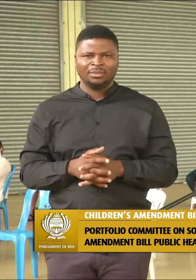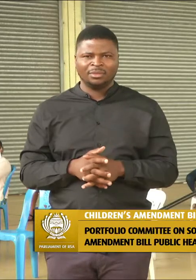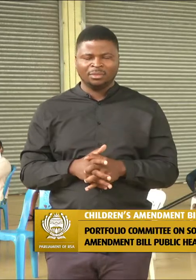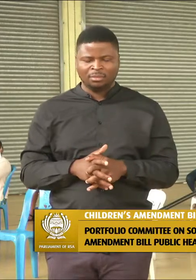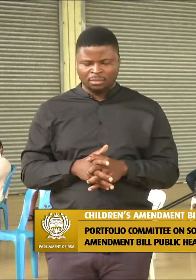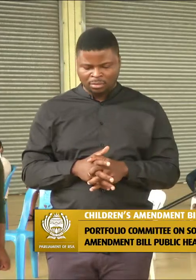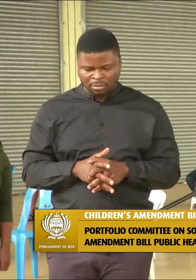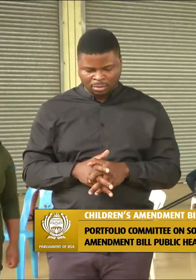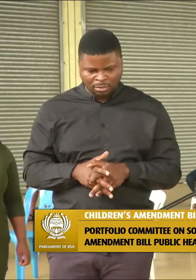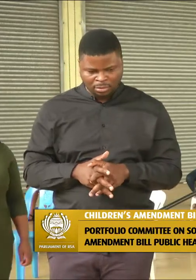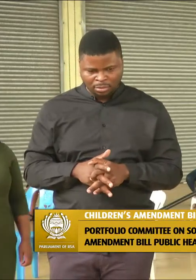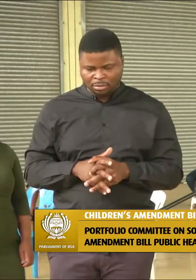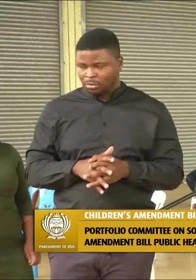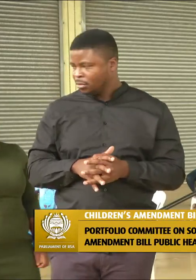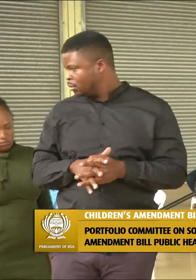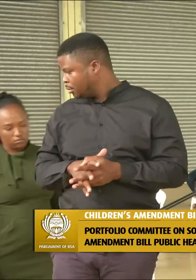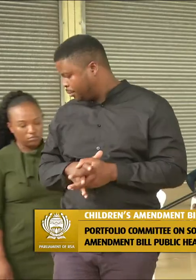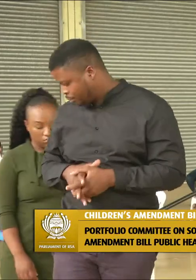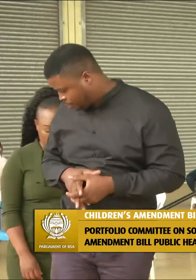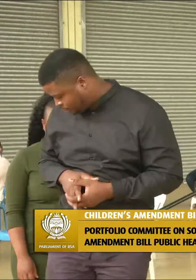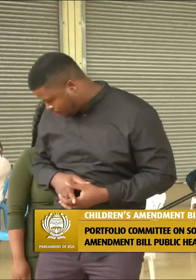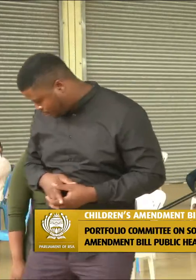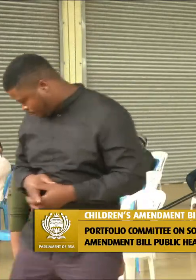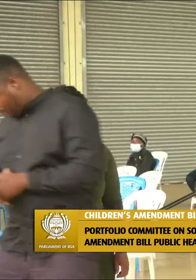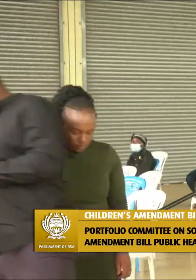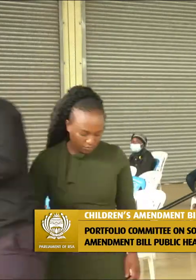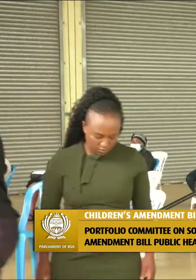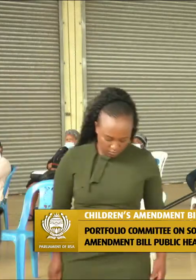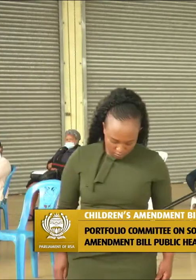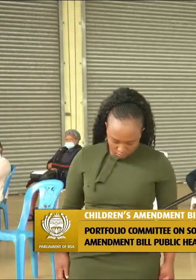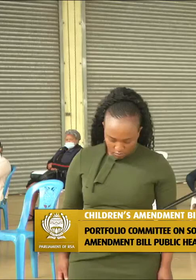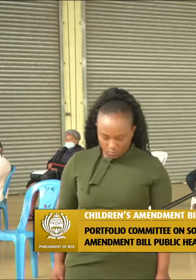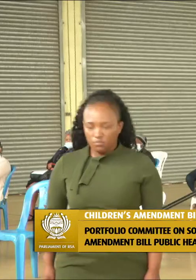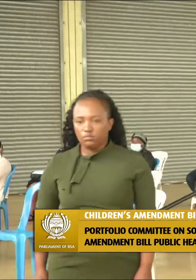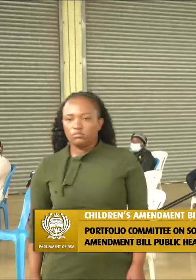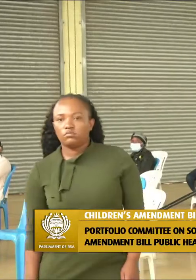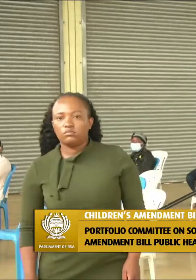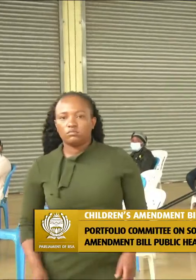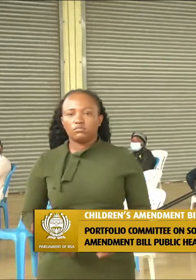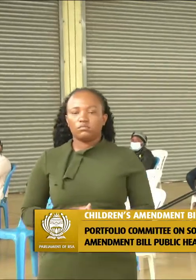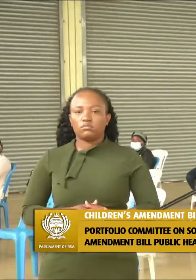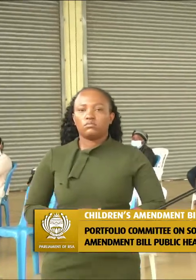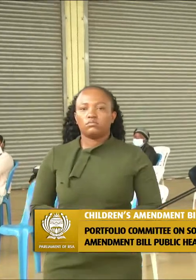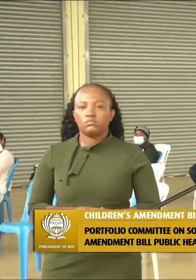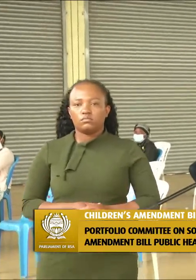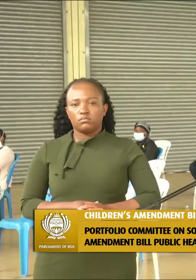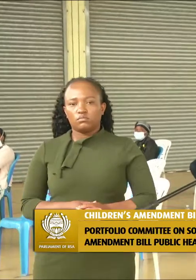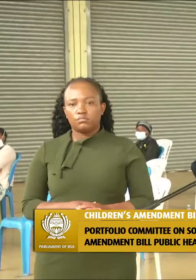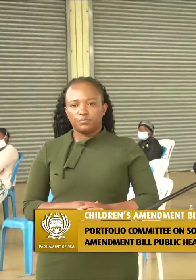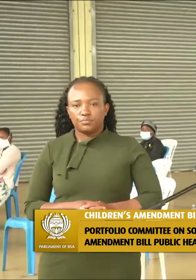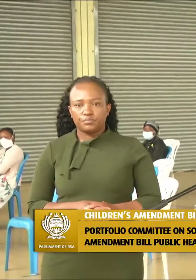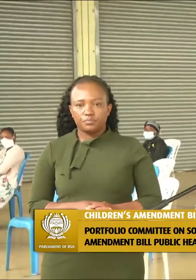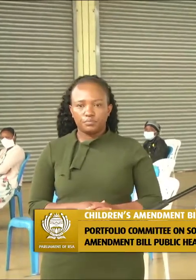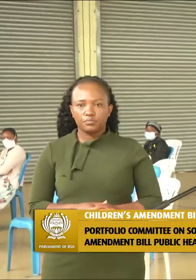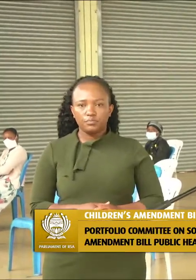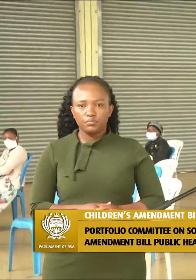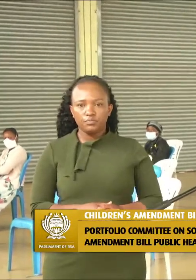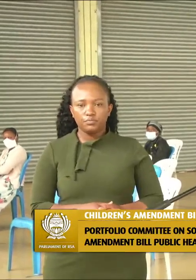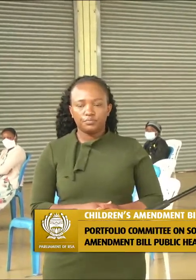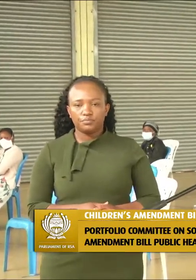nemphakathi ezwe ubuhlungu newohlokile nemphakathi engenalo uzinzo phakathi